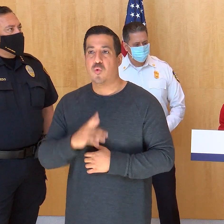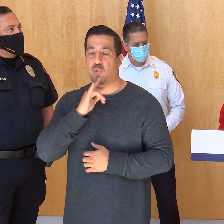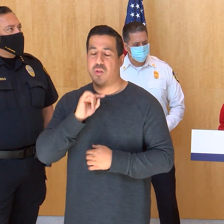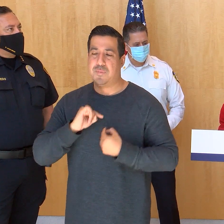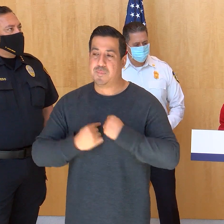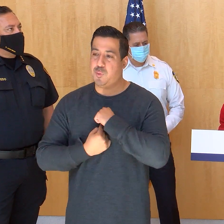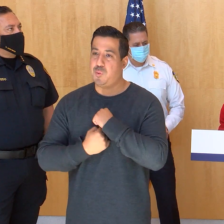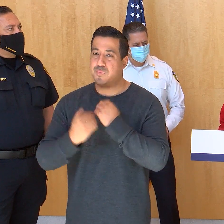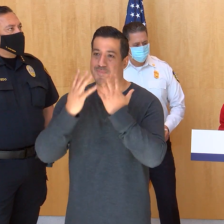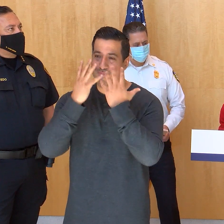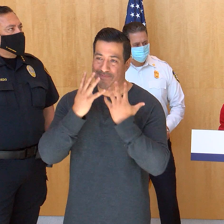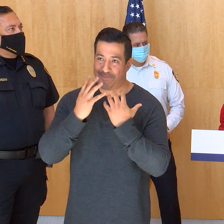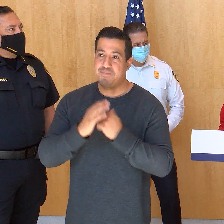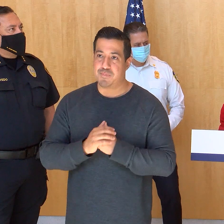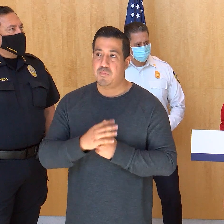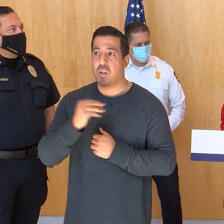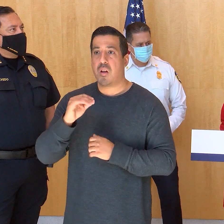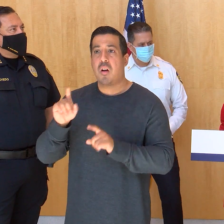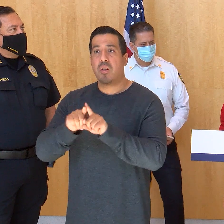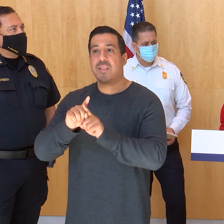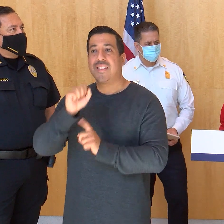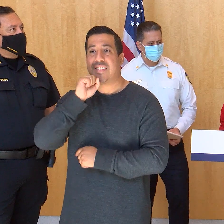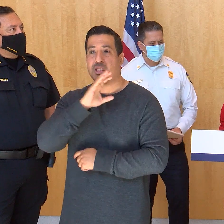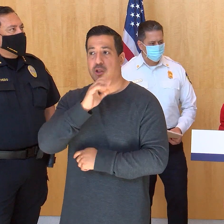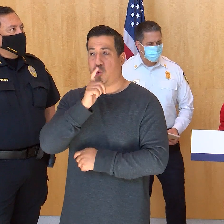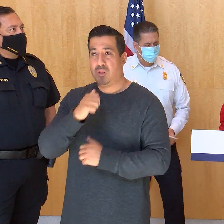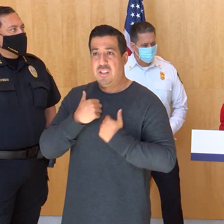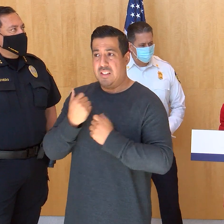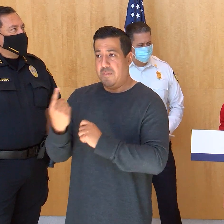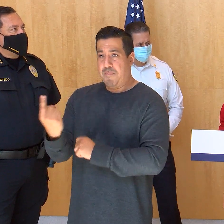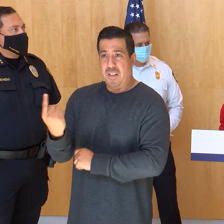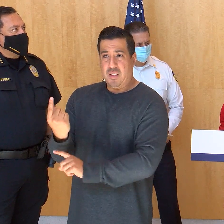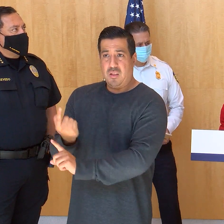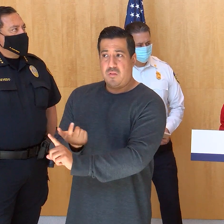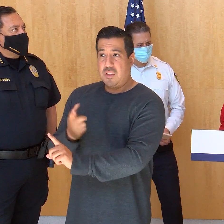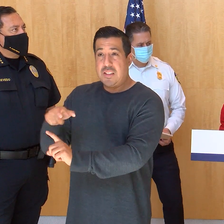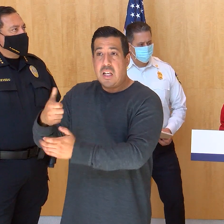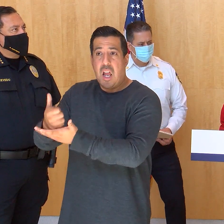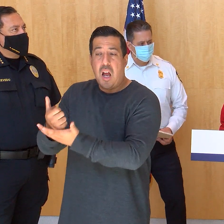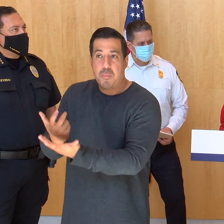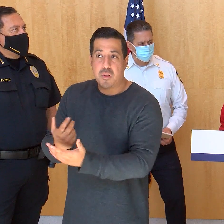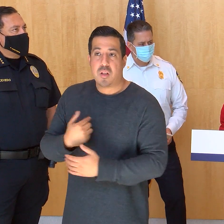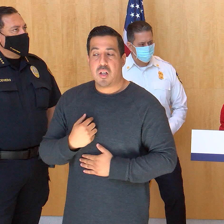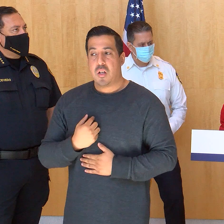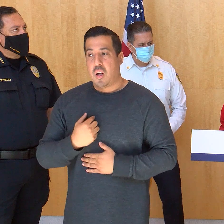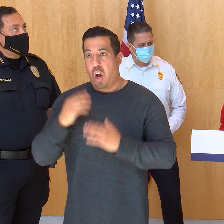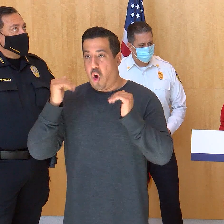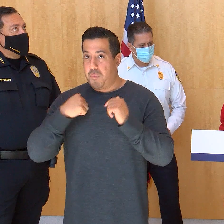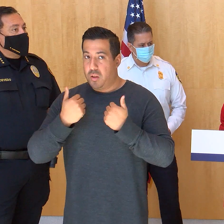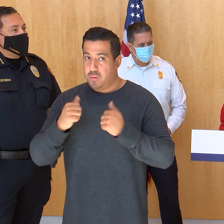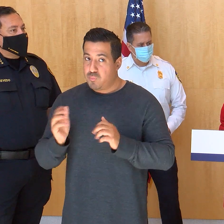painful. And seniors who are by themselves who need help as well. I just hope to